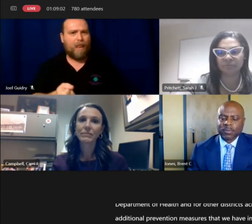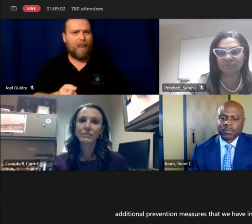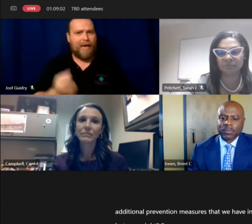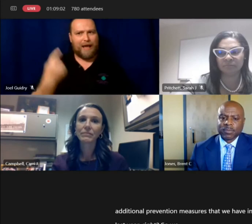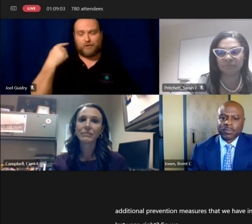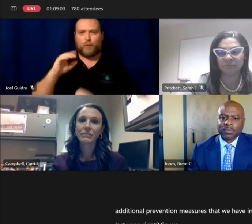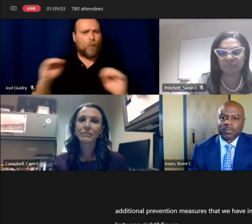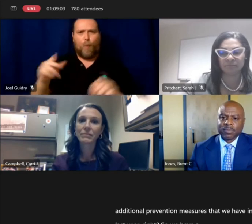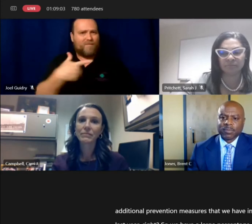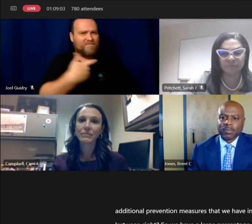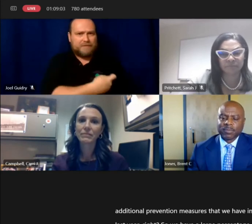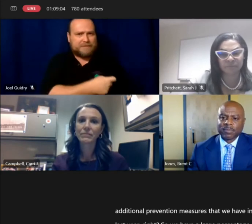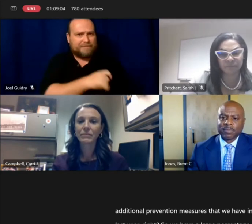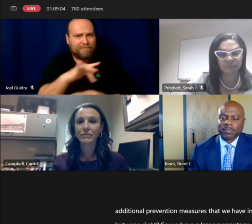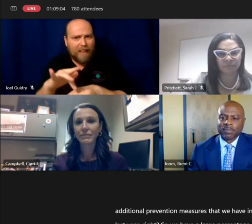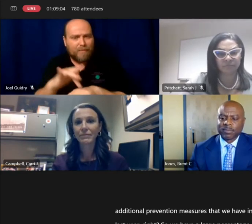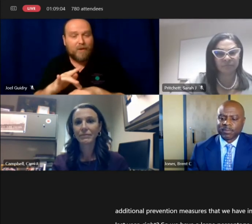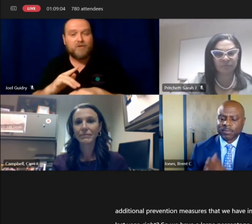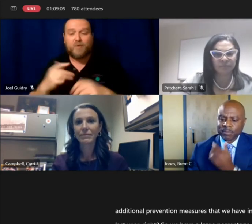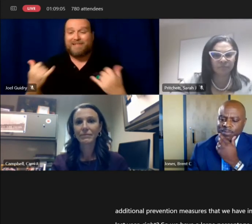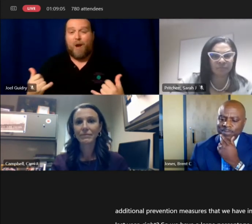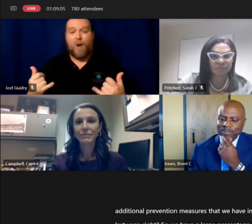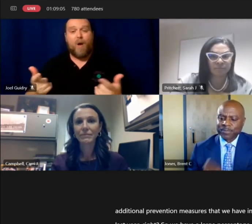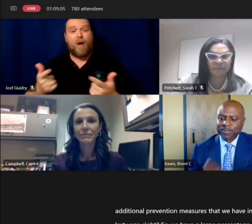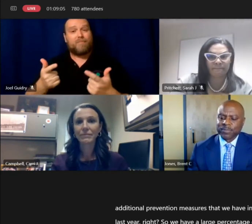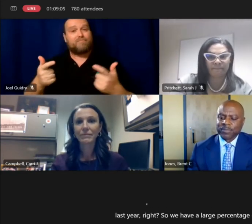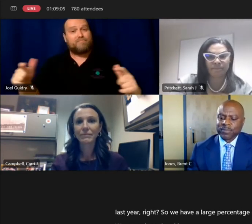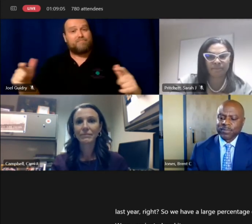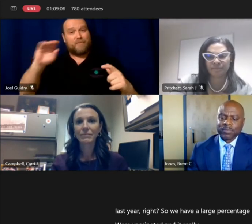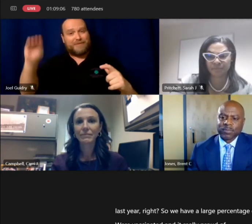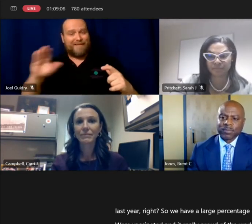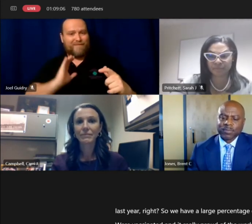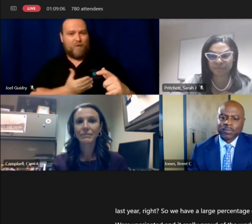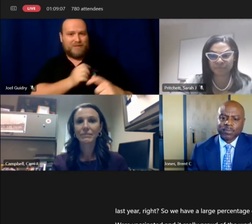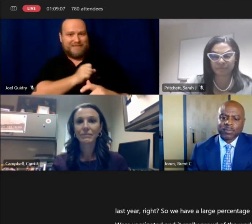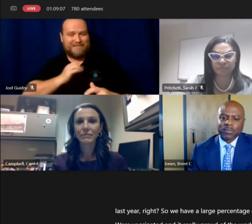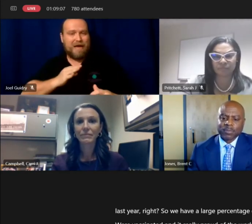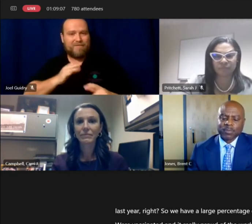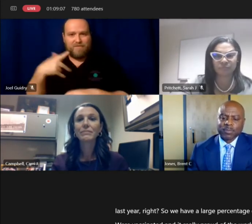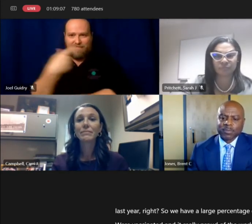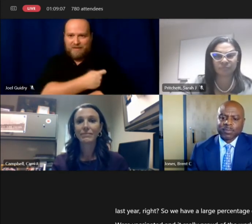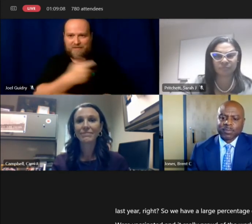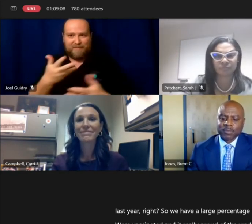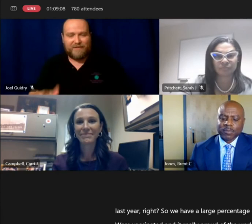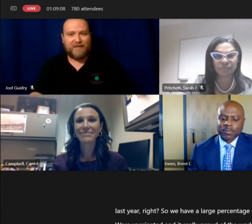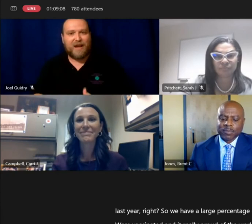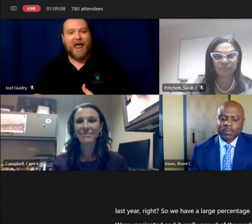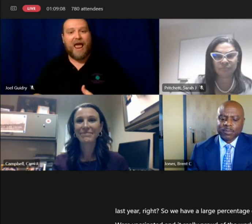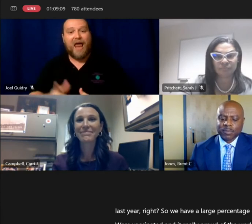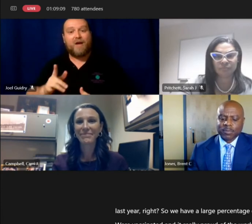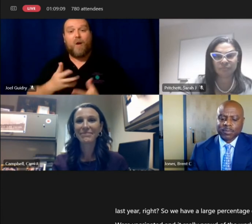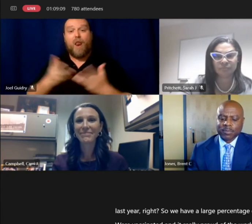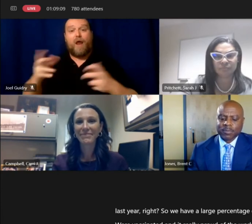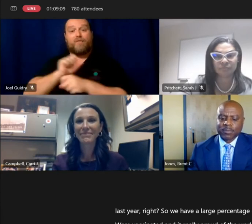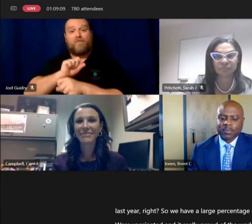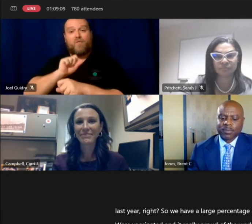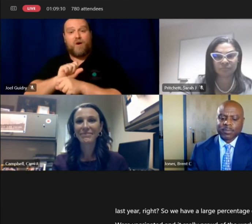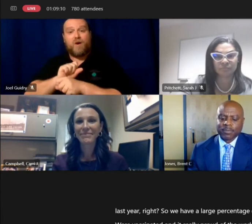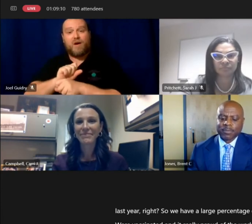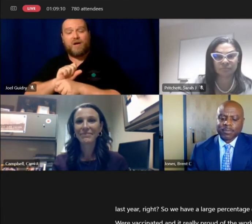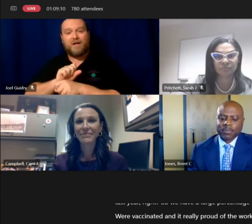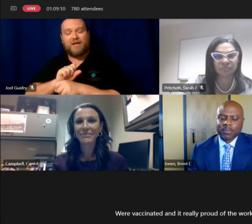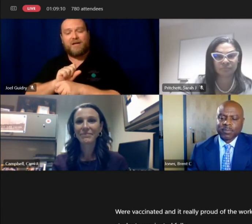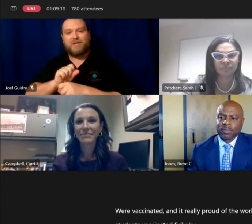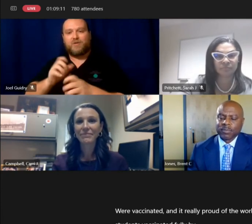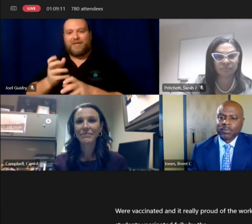vaccinated, and really proud of the work that we've done to get lots of students vaccinated fully by the end of school year. So